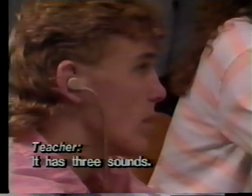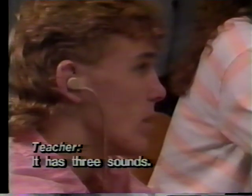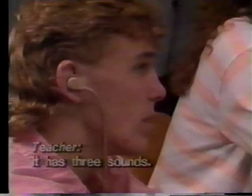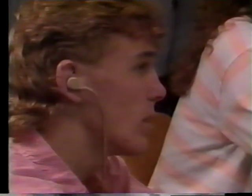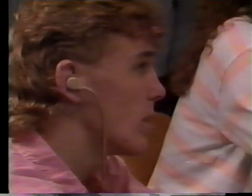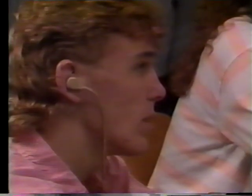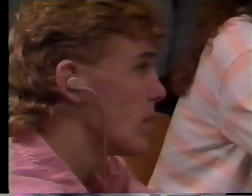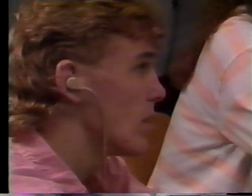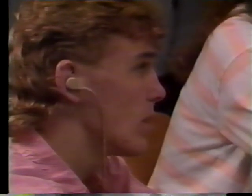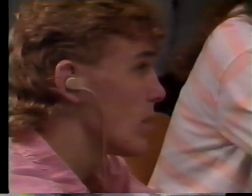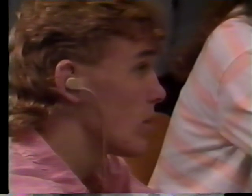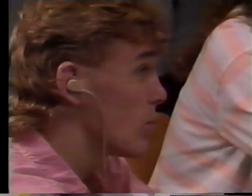3 sounds. Better.